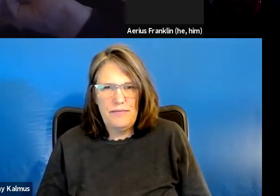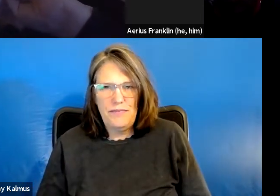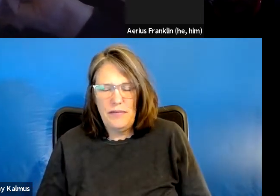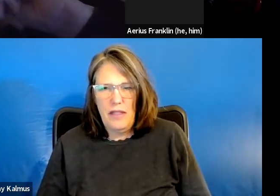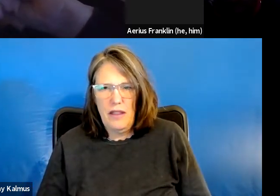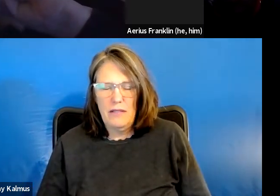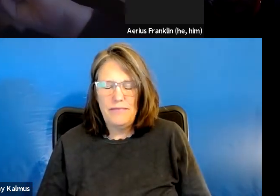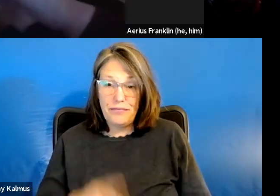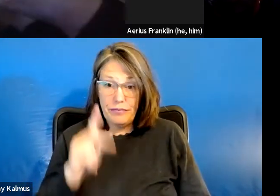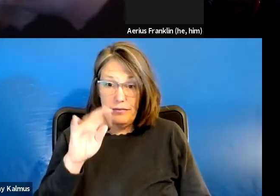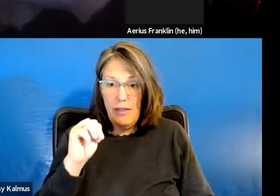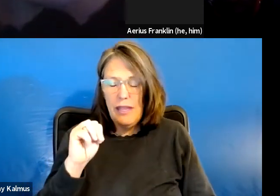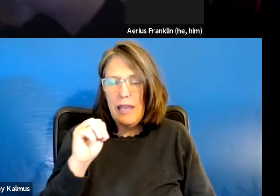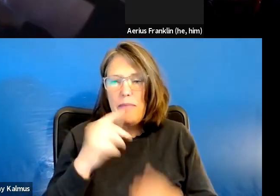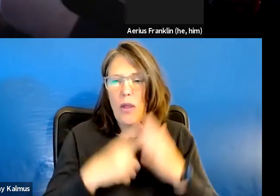What is